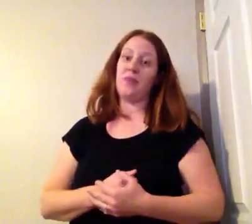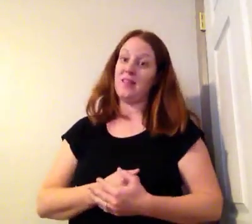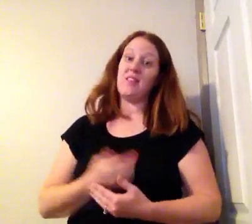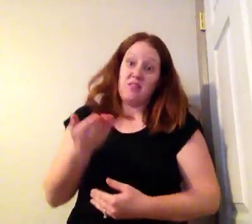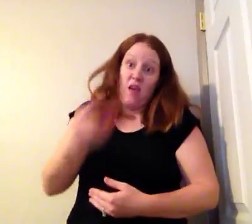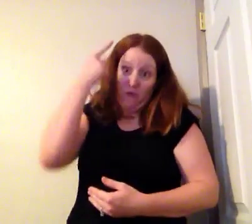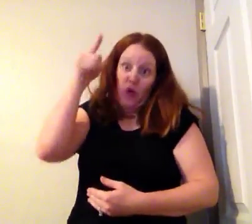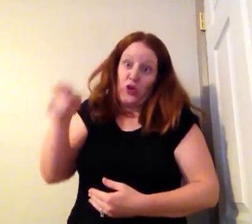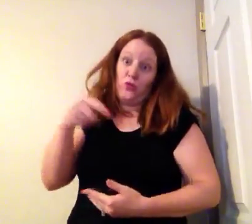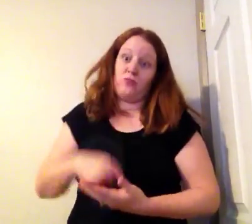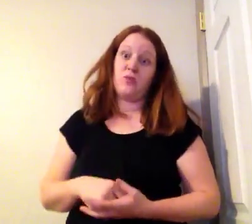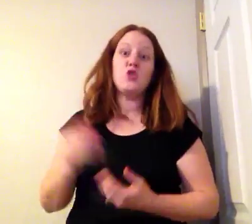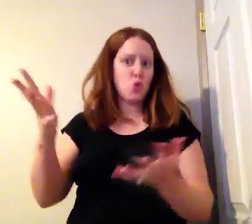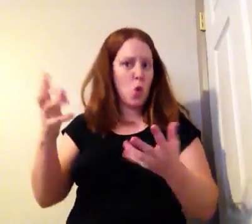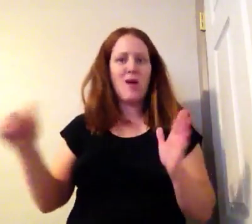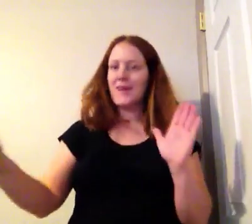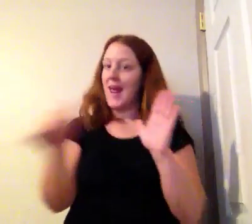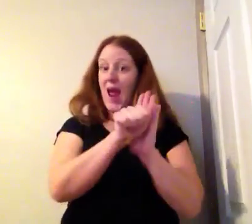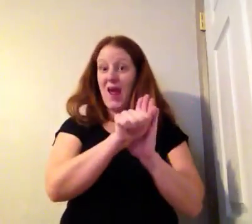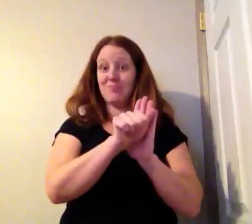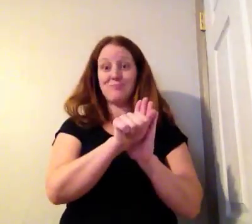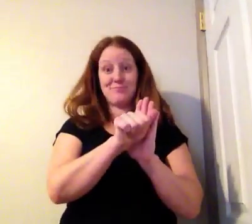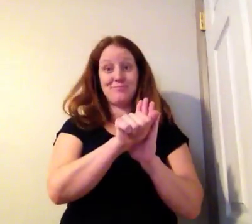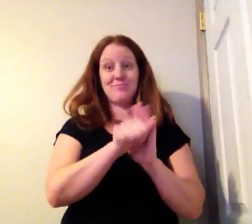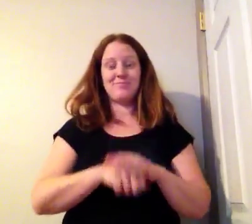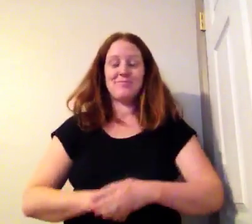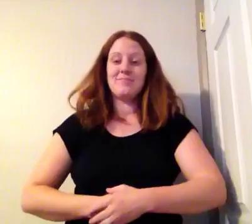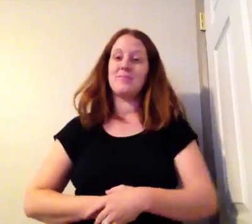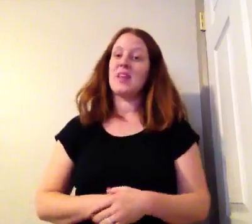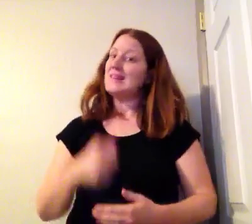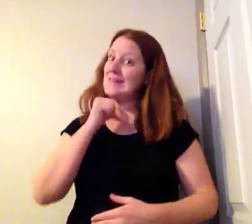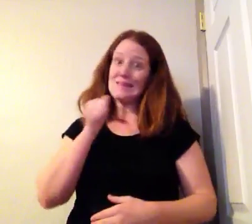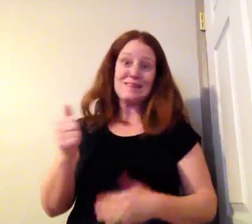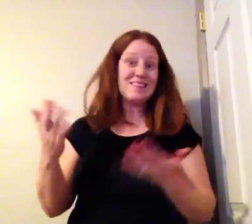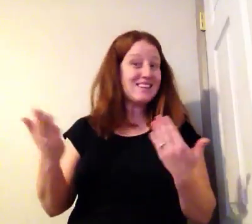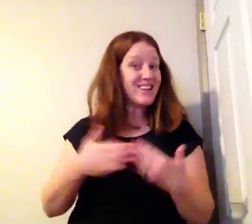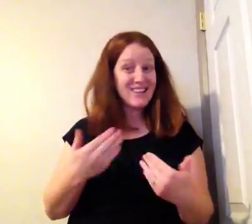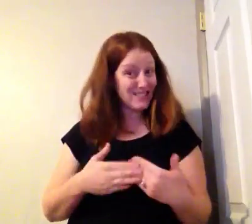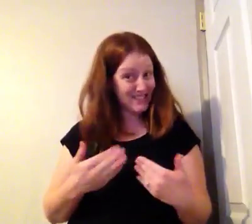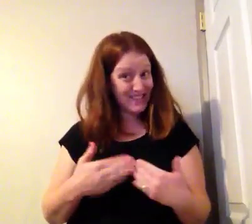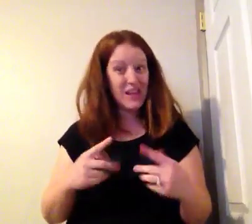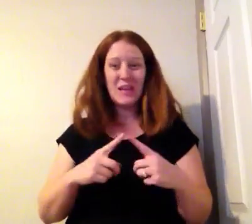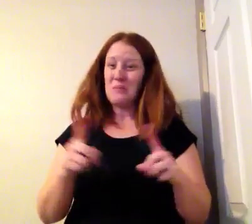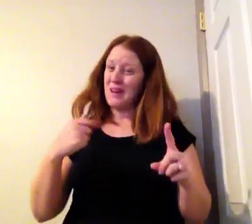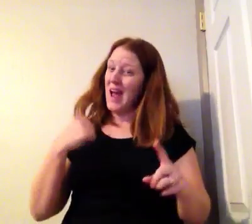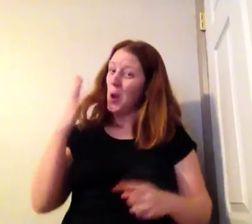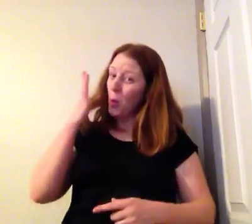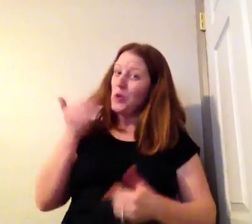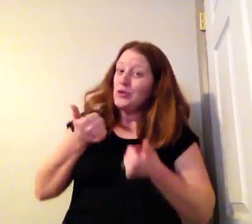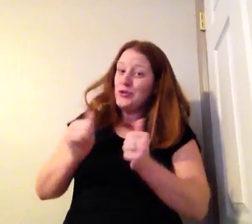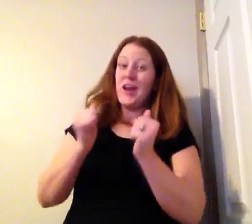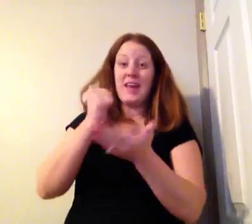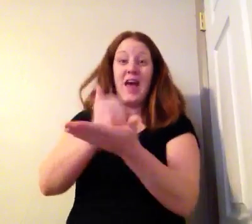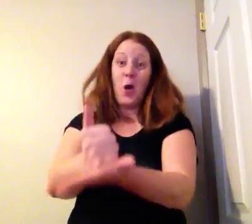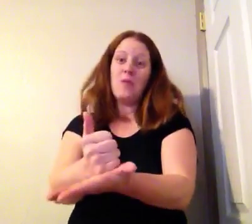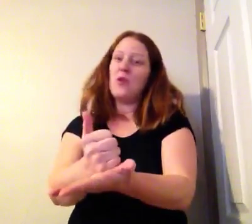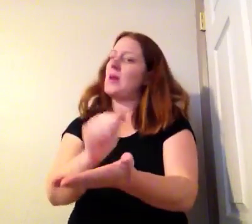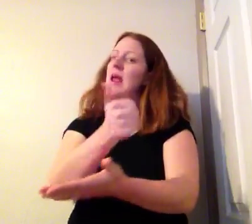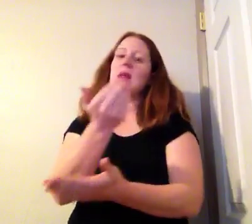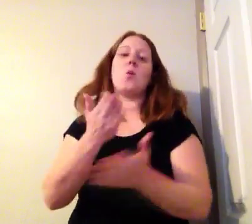to ace this thing here. And it's not going to be easy, but I will try to help you wherever I can. You're at Berkeley here, okay? How